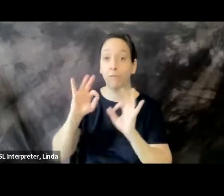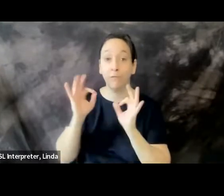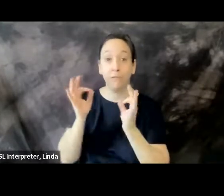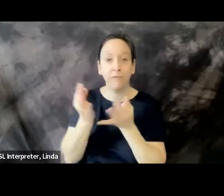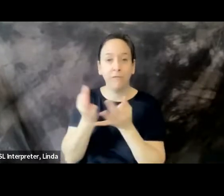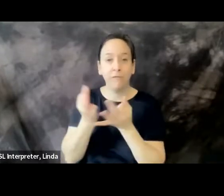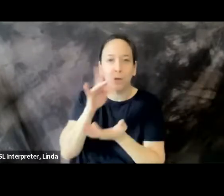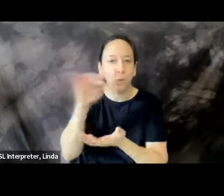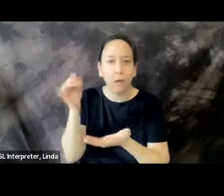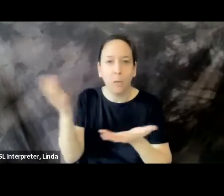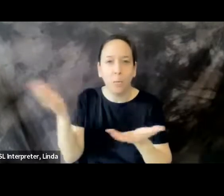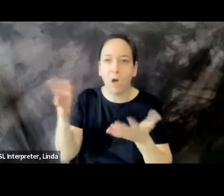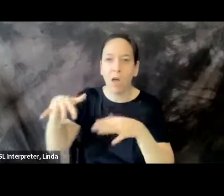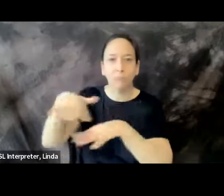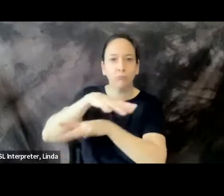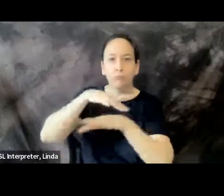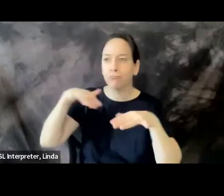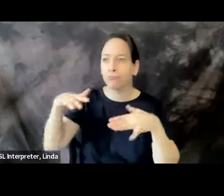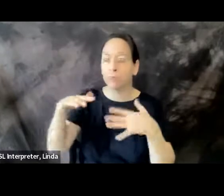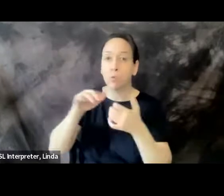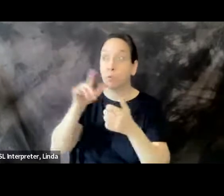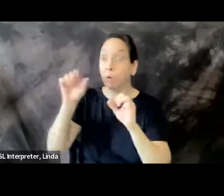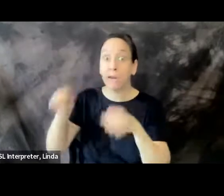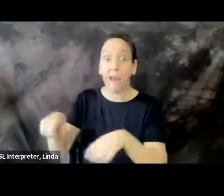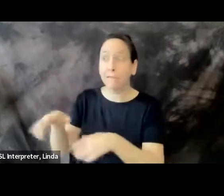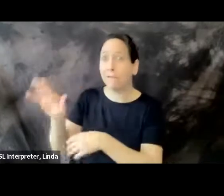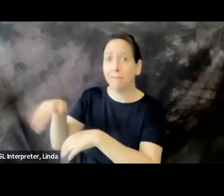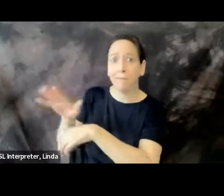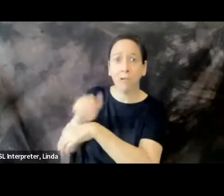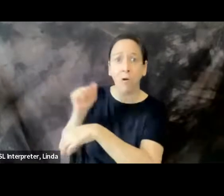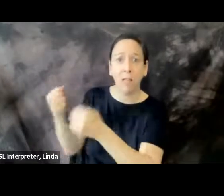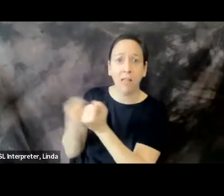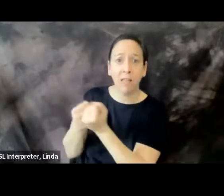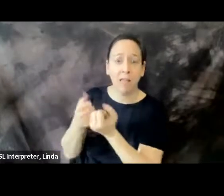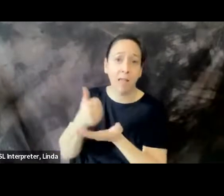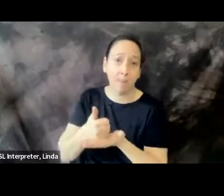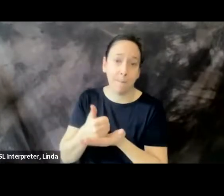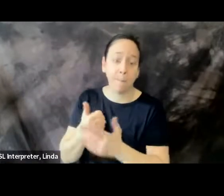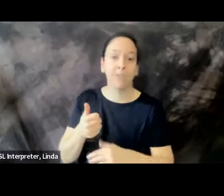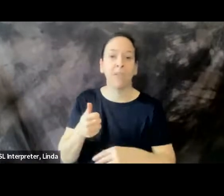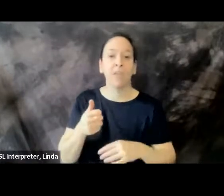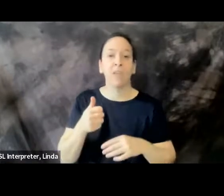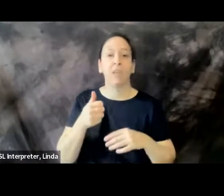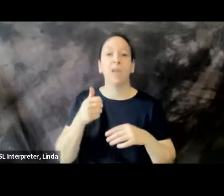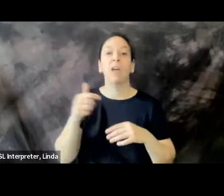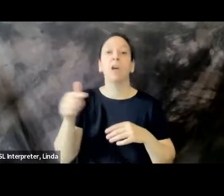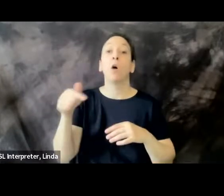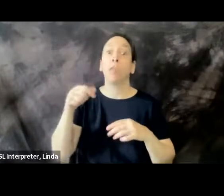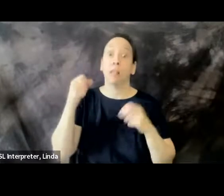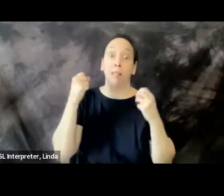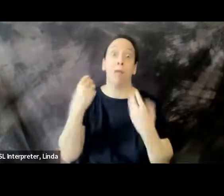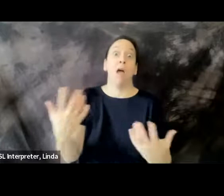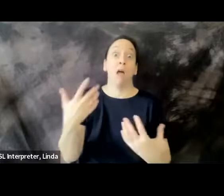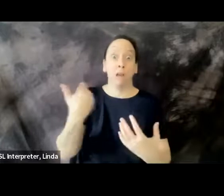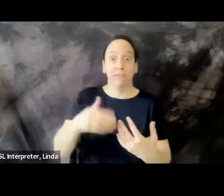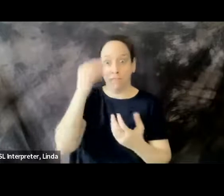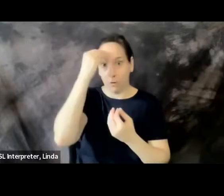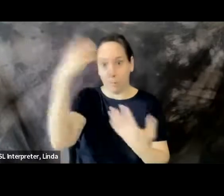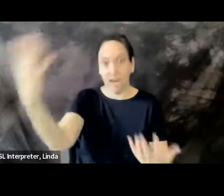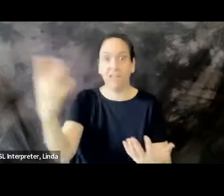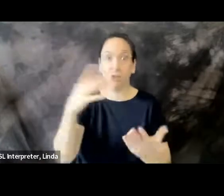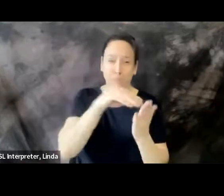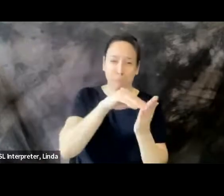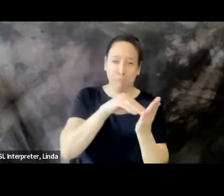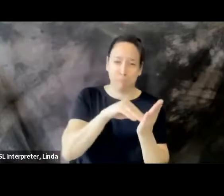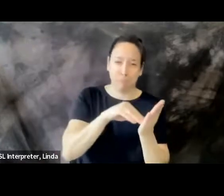situation and other people who are available to assist you. So this is a lot of information that beneficiaries and applicants to the DC Medicaid program